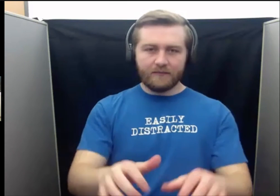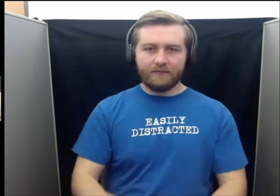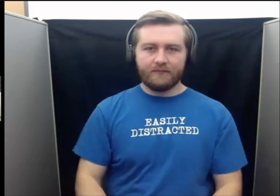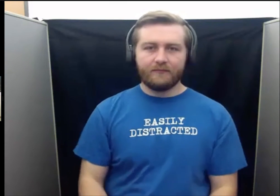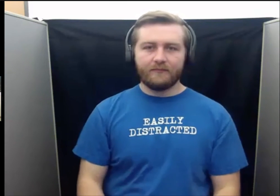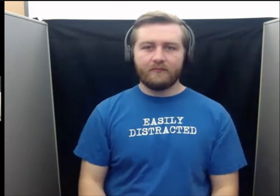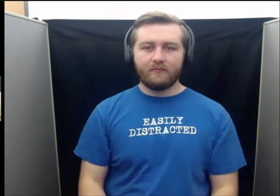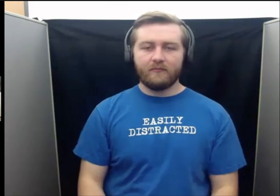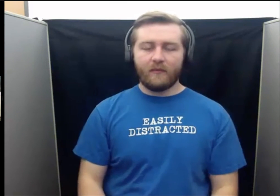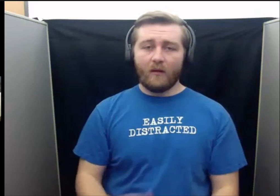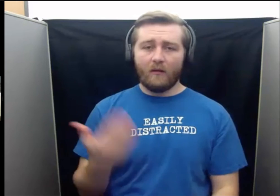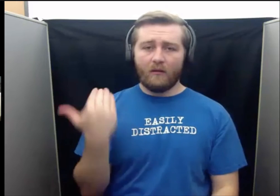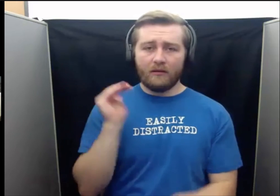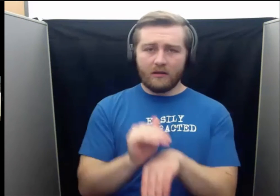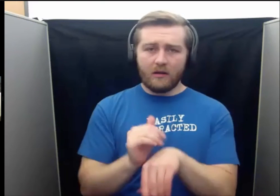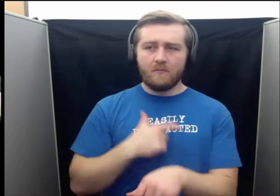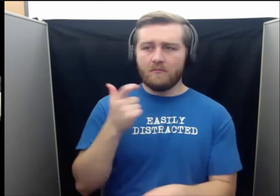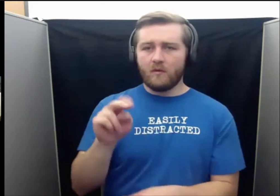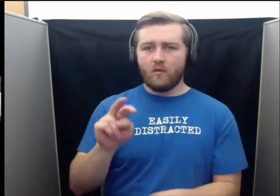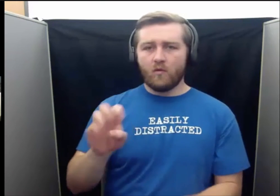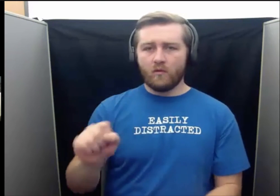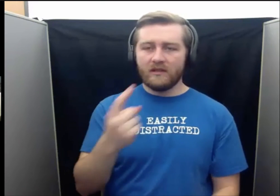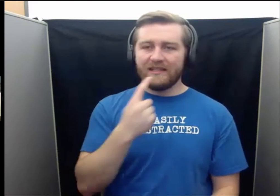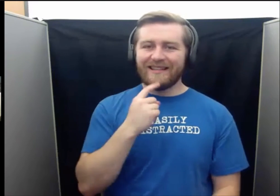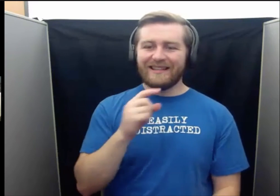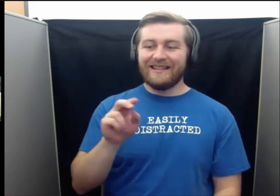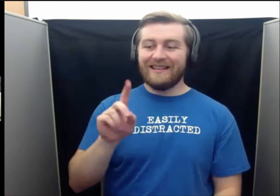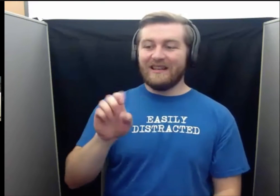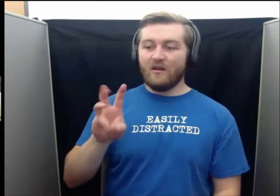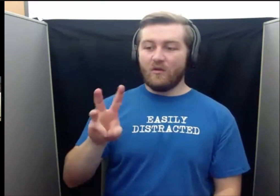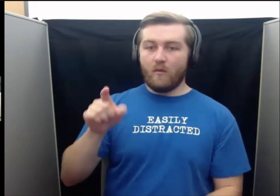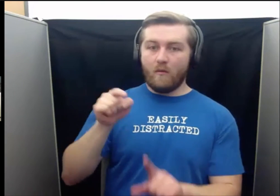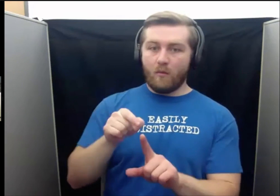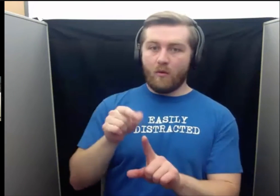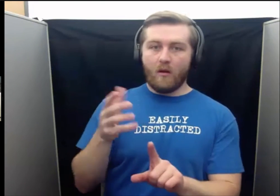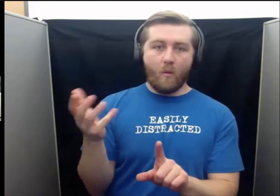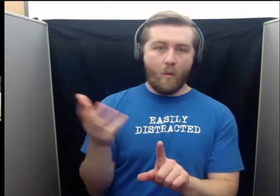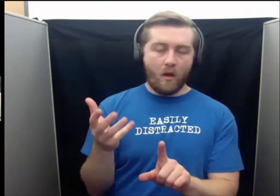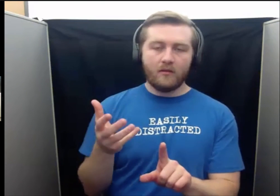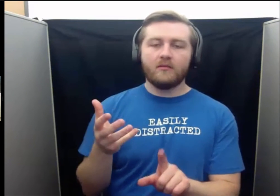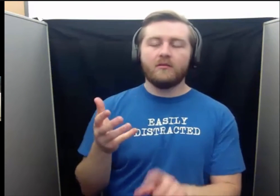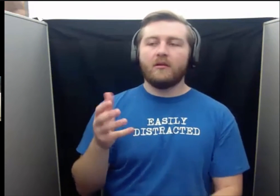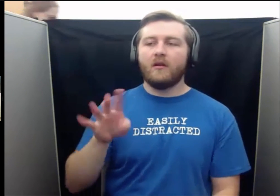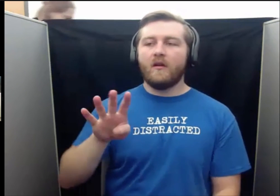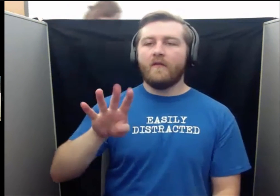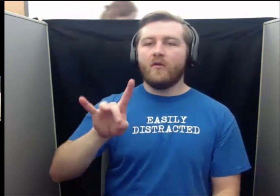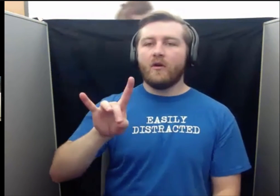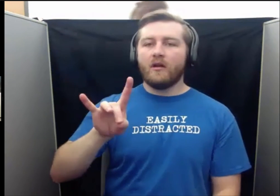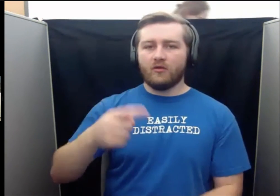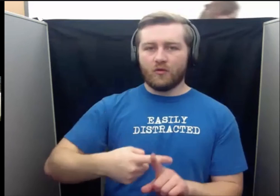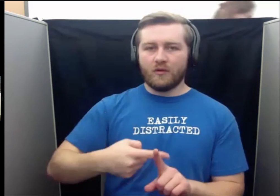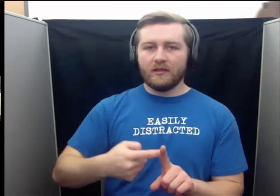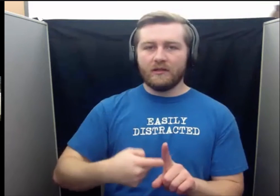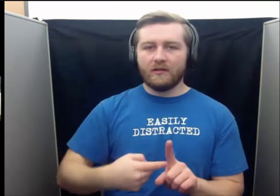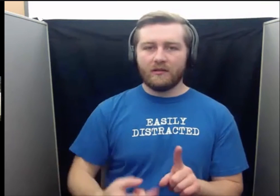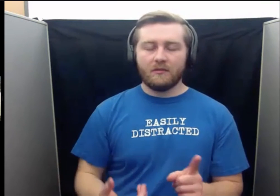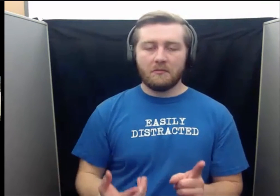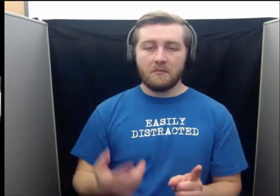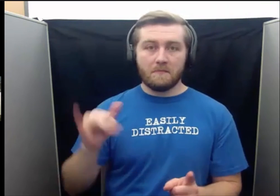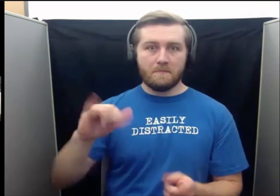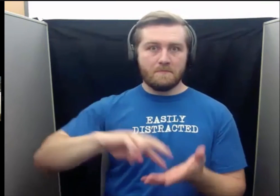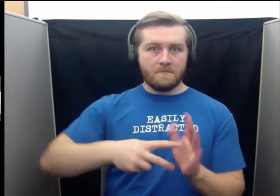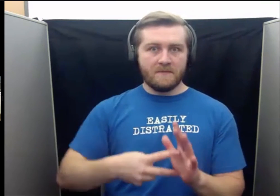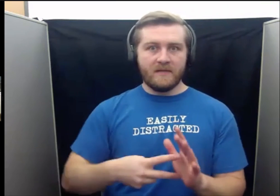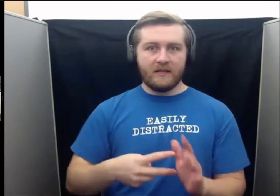That meant that if it got down to 48 degrees or 47 degrees or whatever last night, and I went tiptoeing through